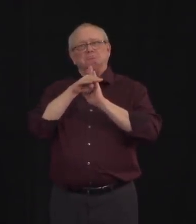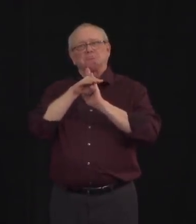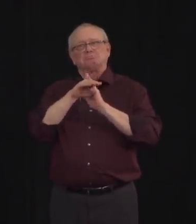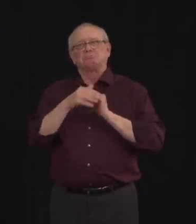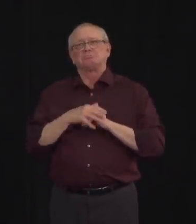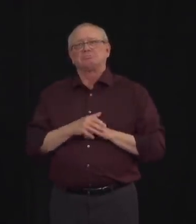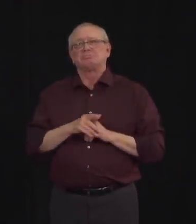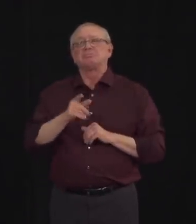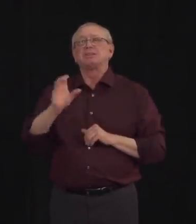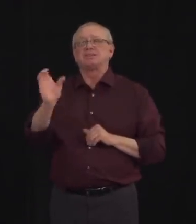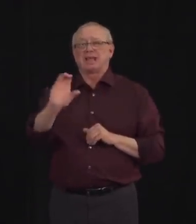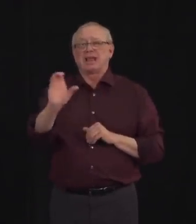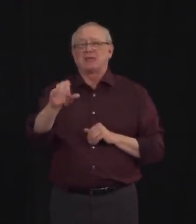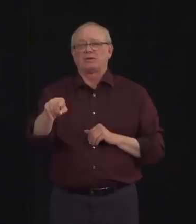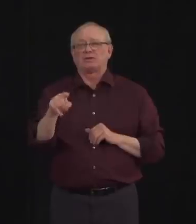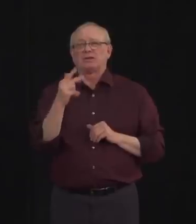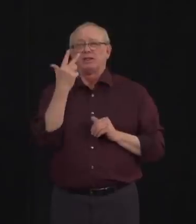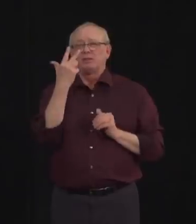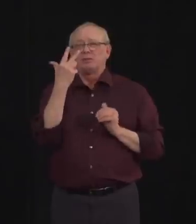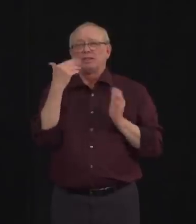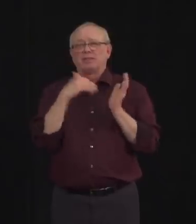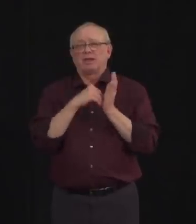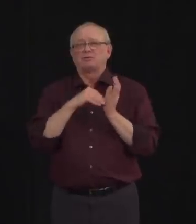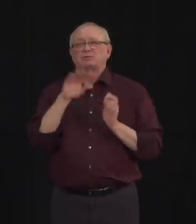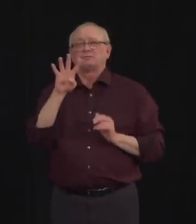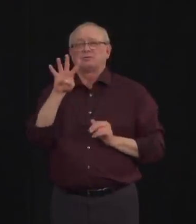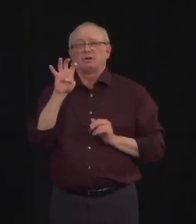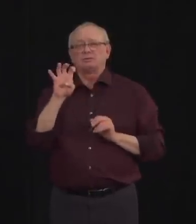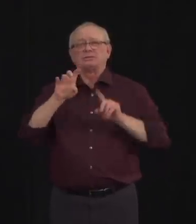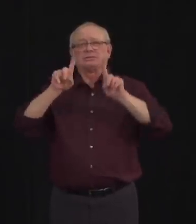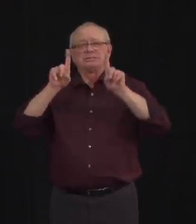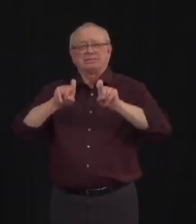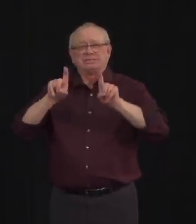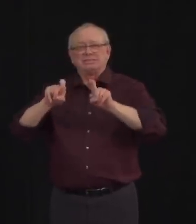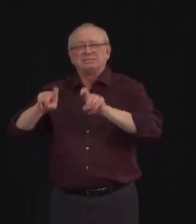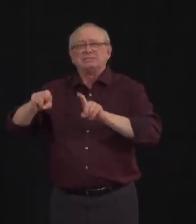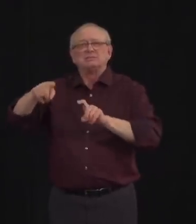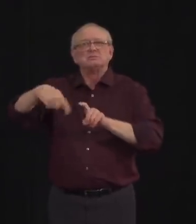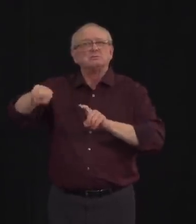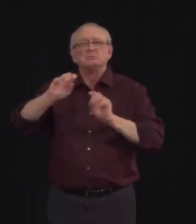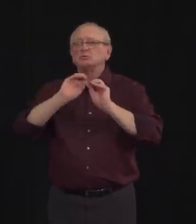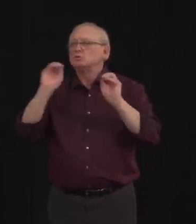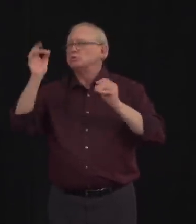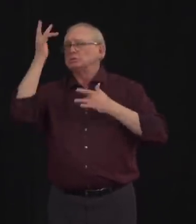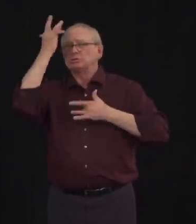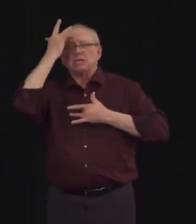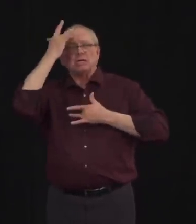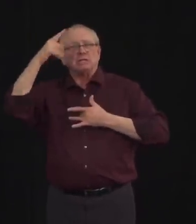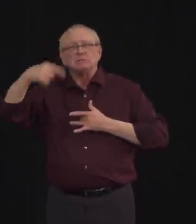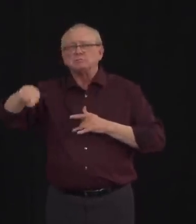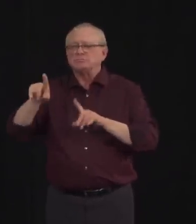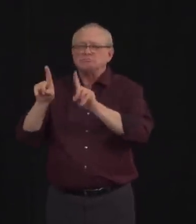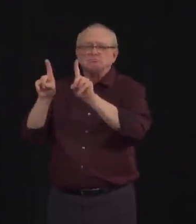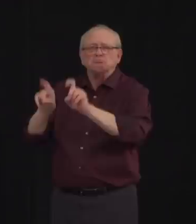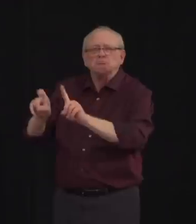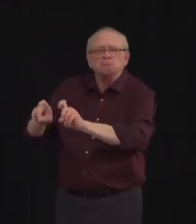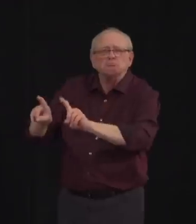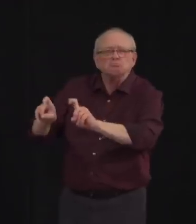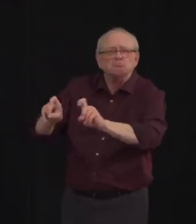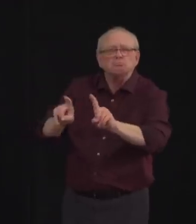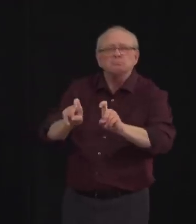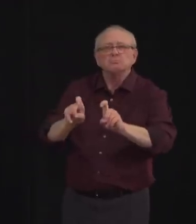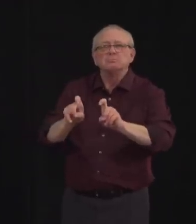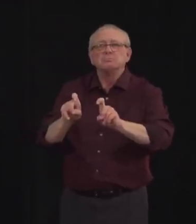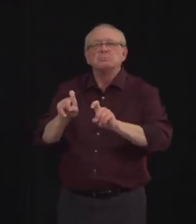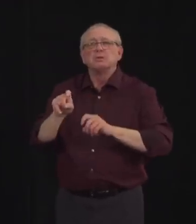Calgary. Of these, 430 of those tests were done on close contacts of confirmed cases,